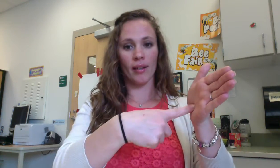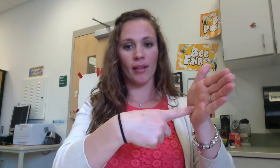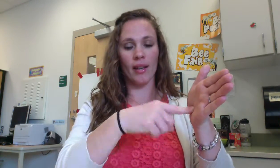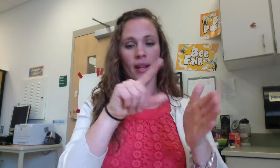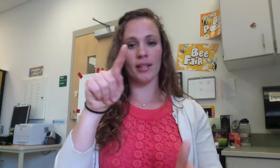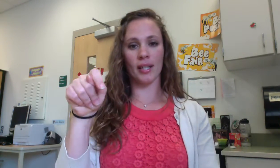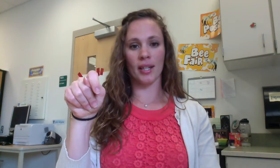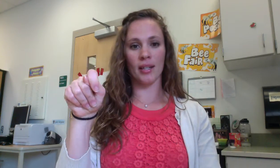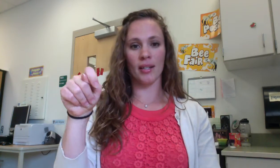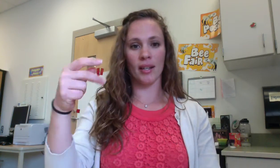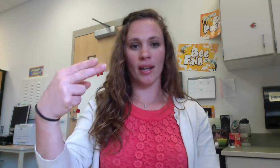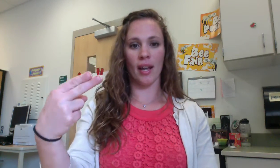T.